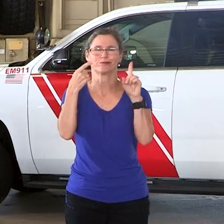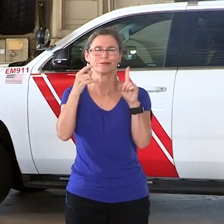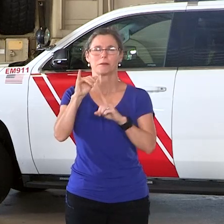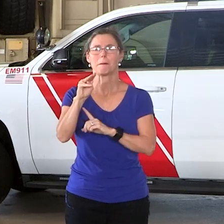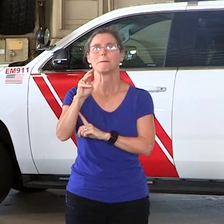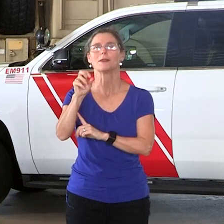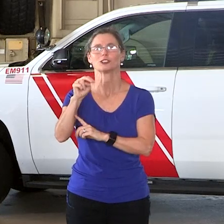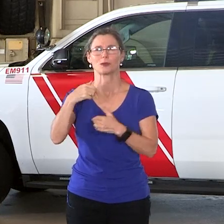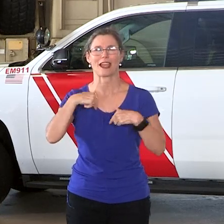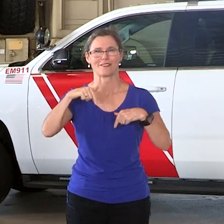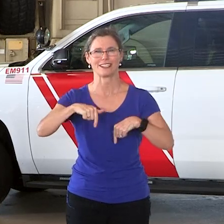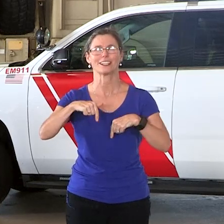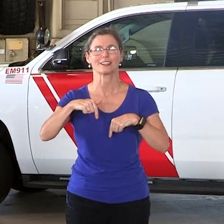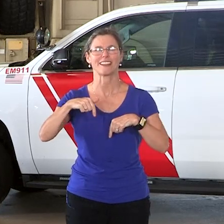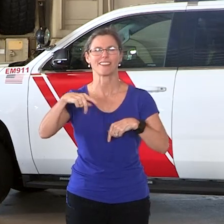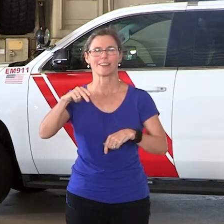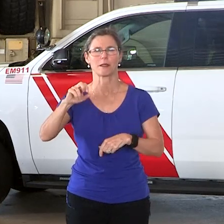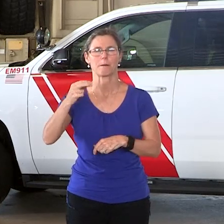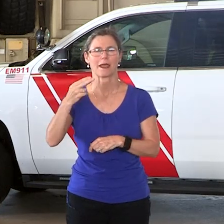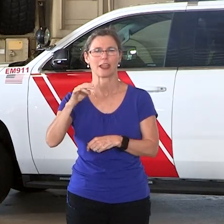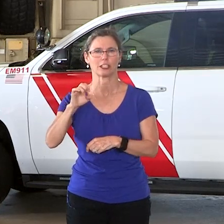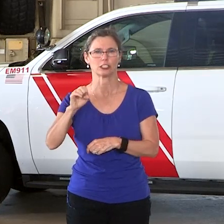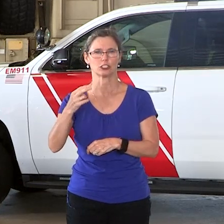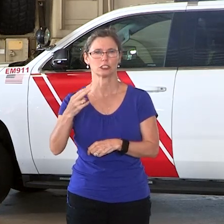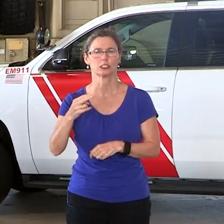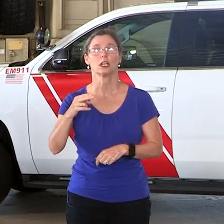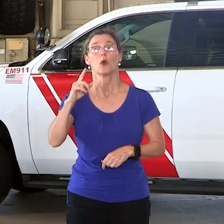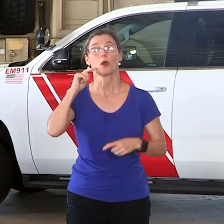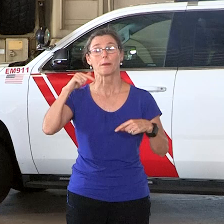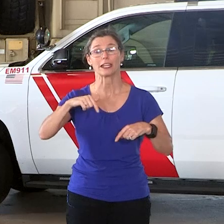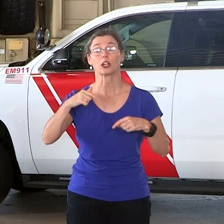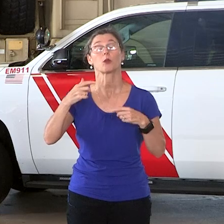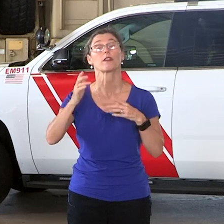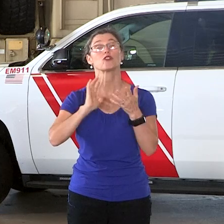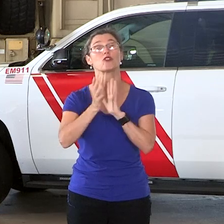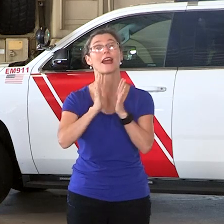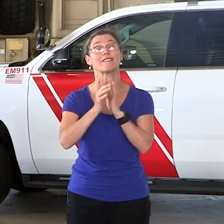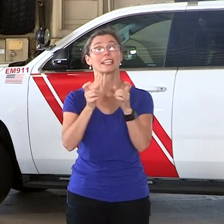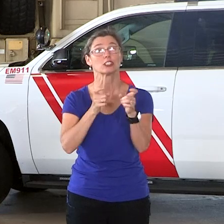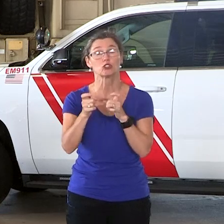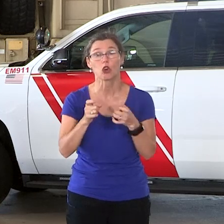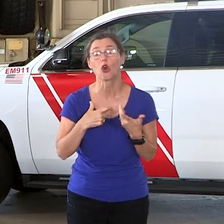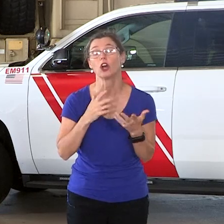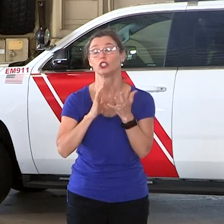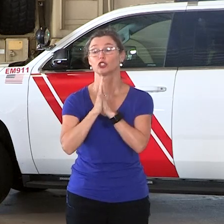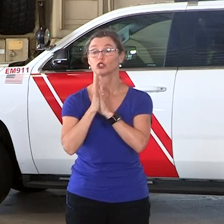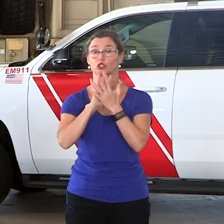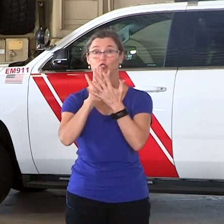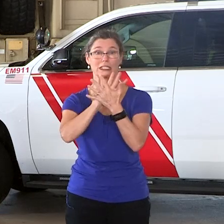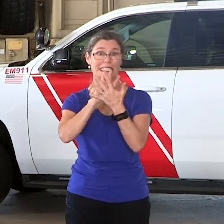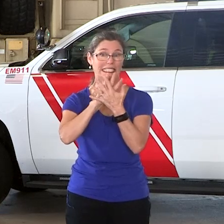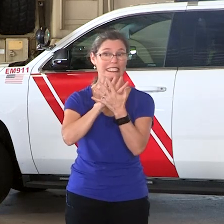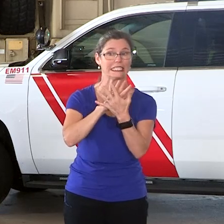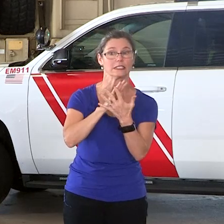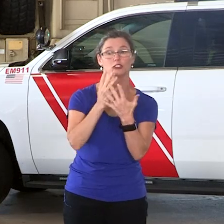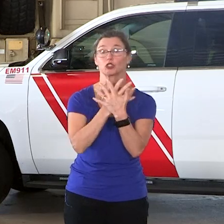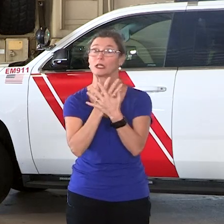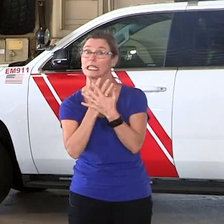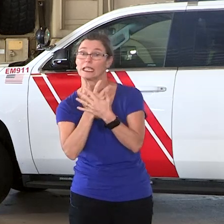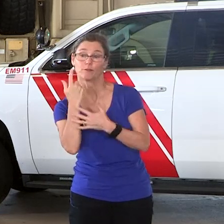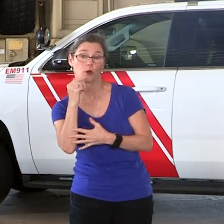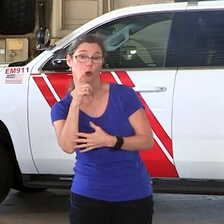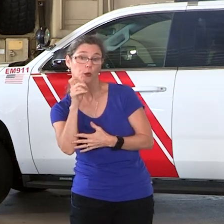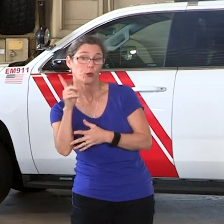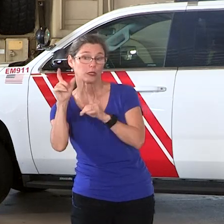in Calcasieu Parish right now. We're going to be supporting this site with traffic control and the screening process and then the actual testing of